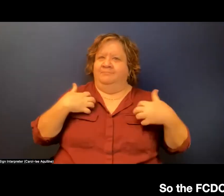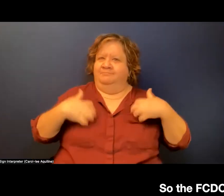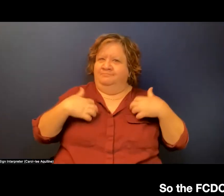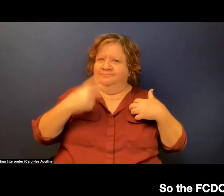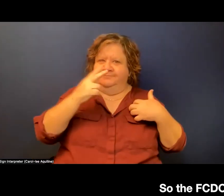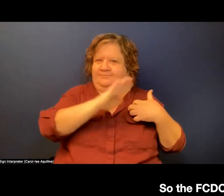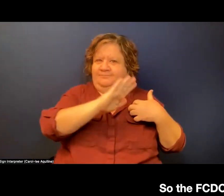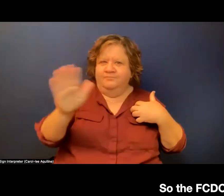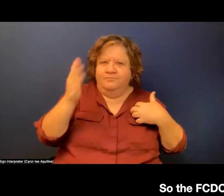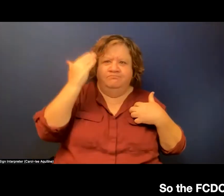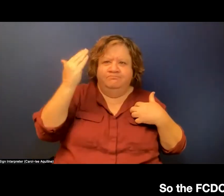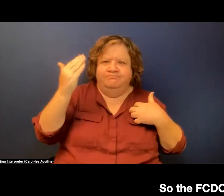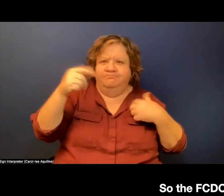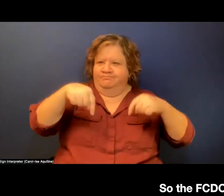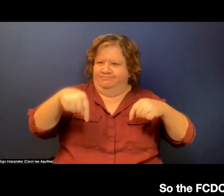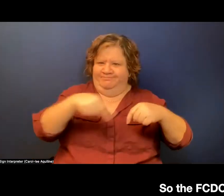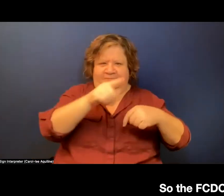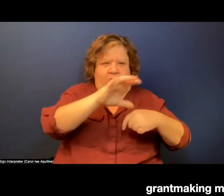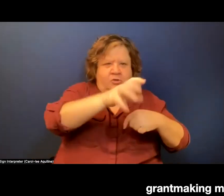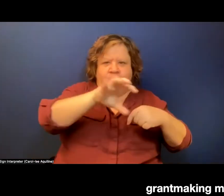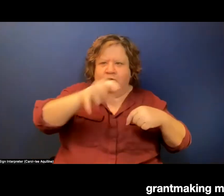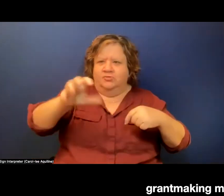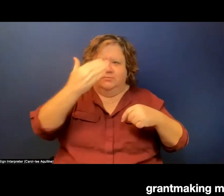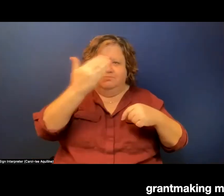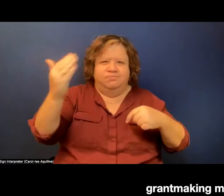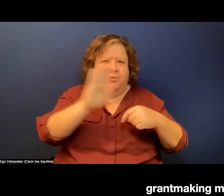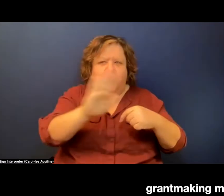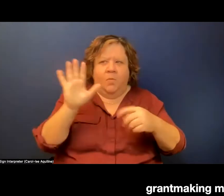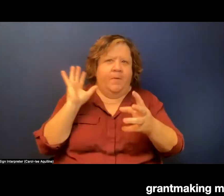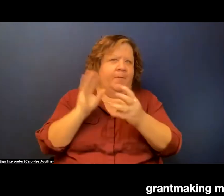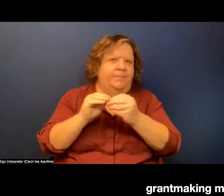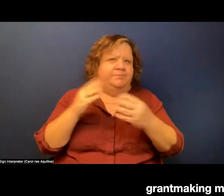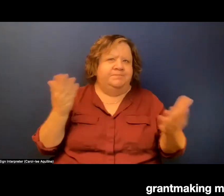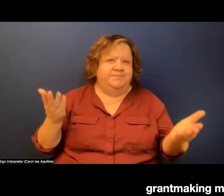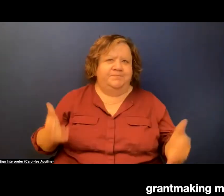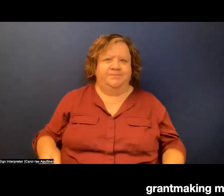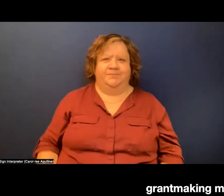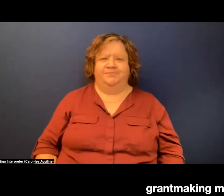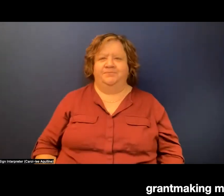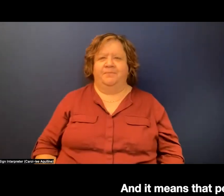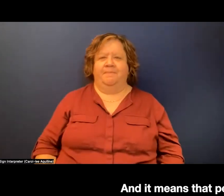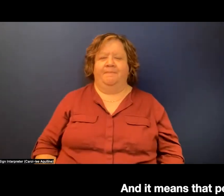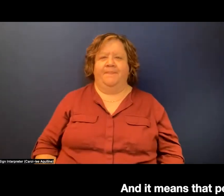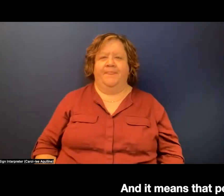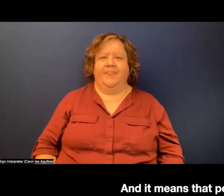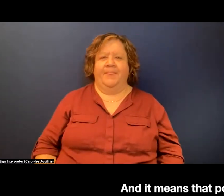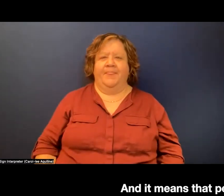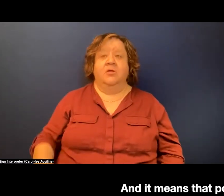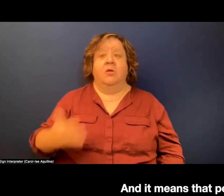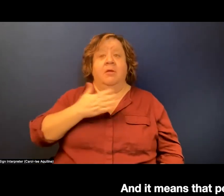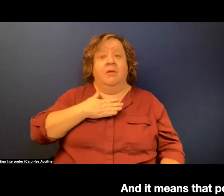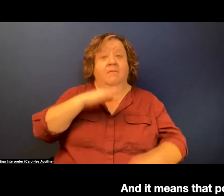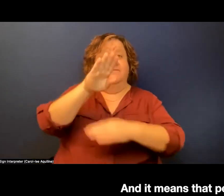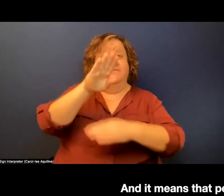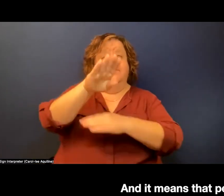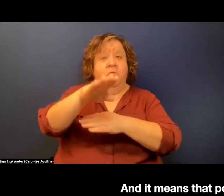the FCDO's support to the DRF participatory grant-making mechanism really does shift power, and it